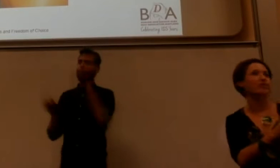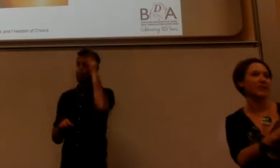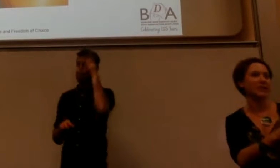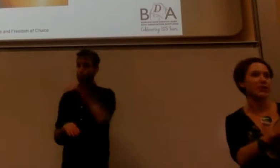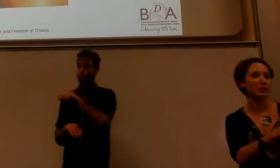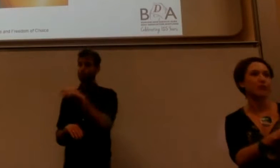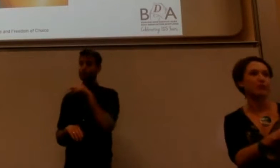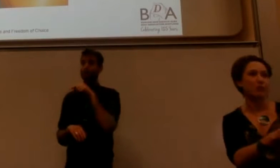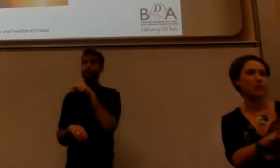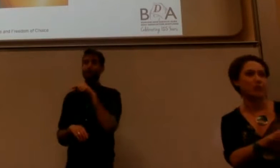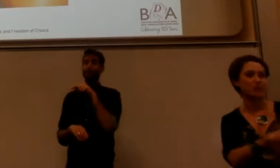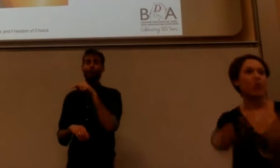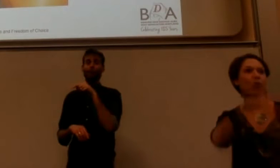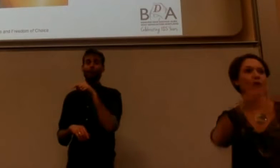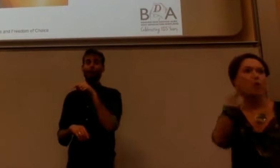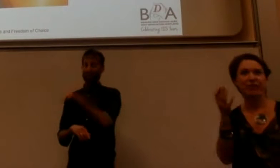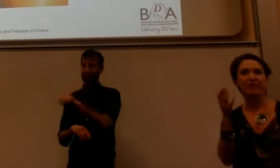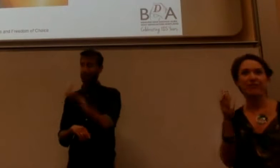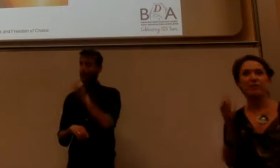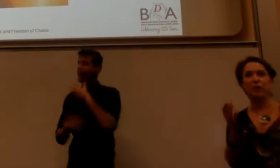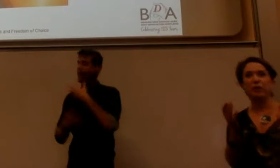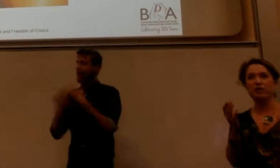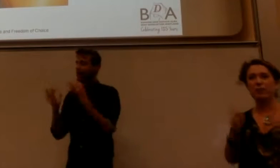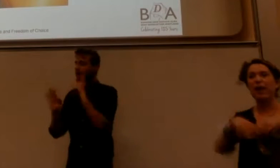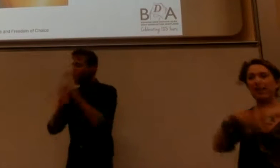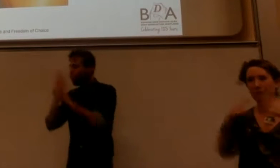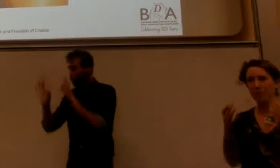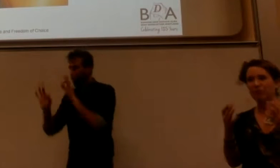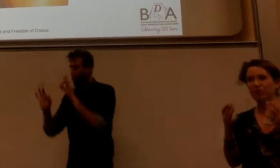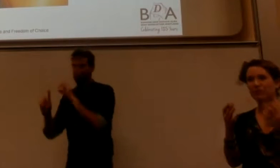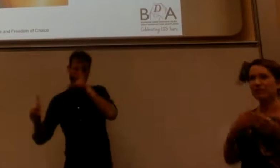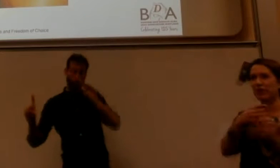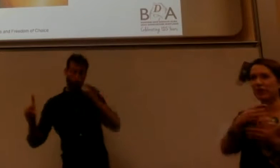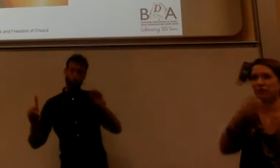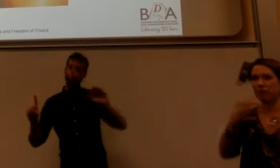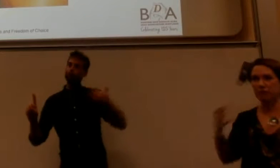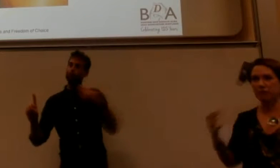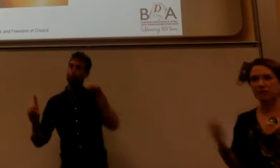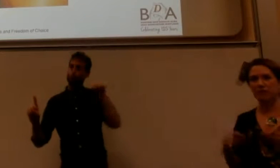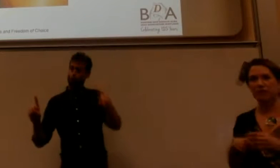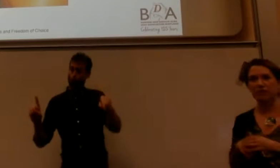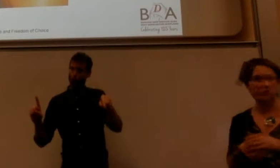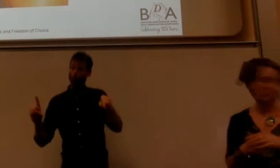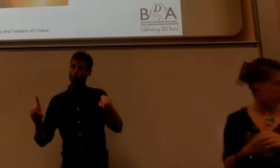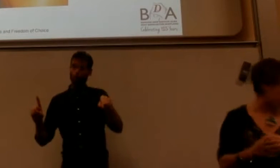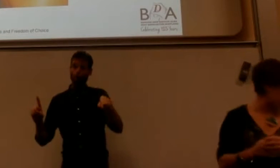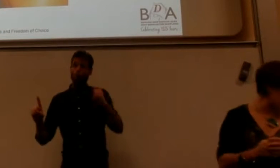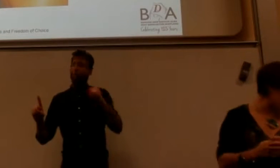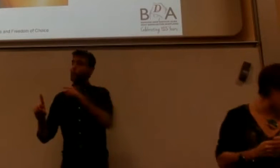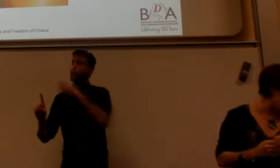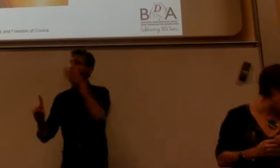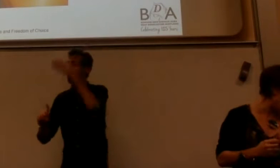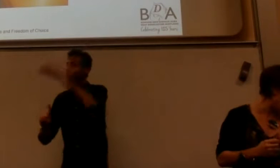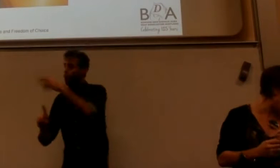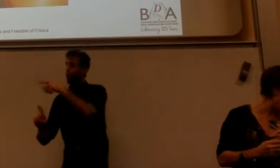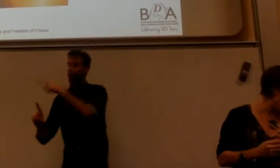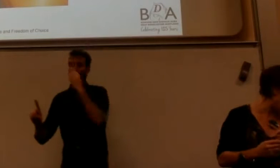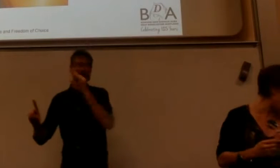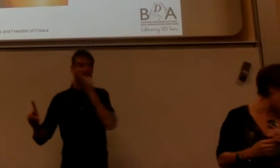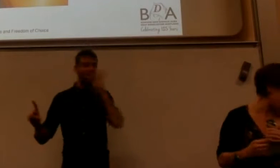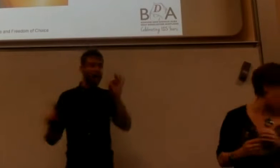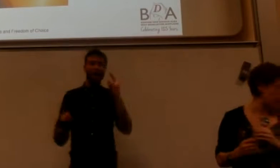inquiry centrally through SCOD of the Deaf Sector Partnership, and then we'll decide who's best placed to deal with